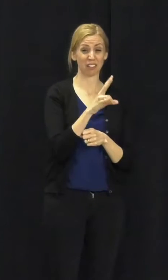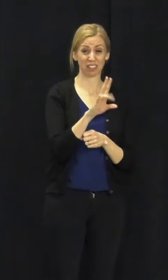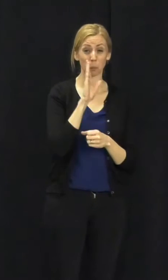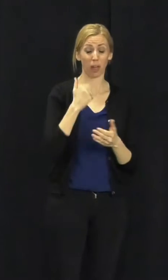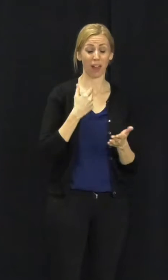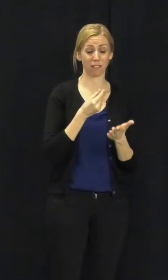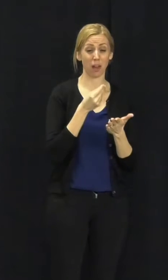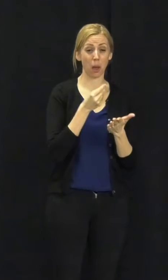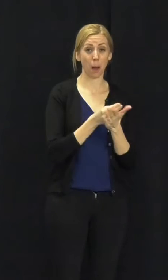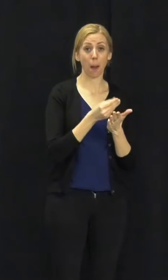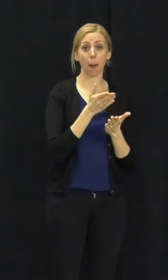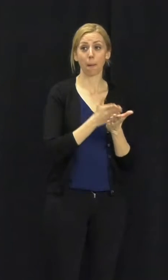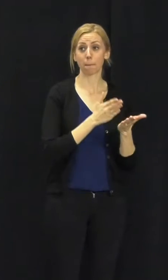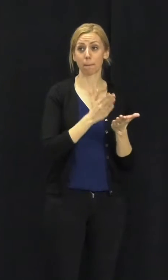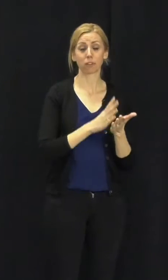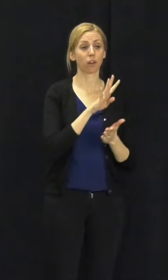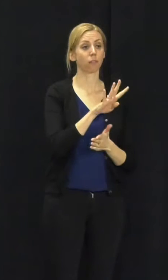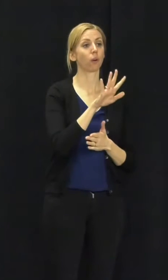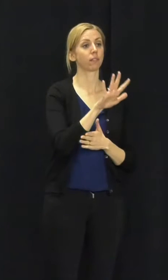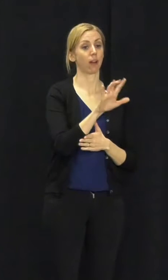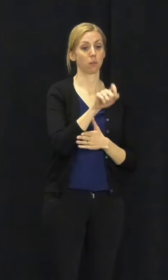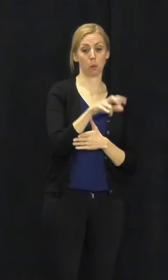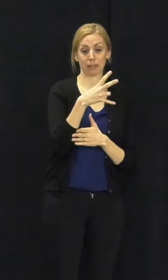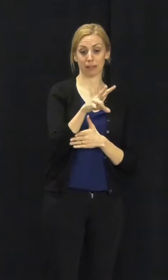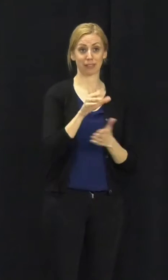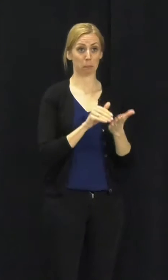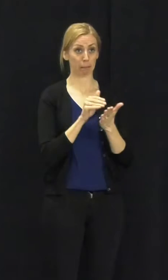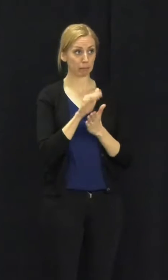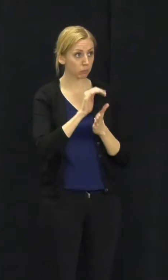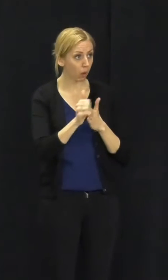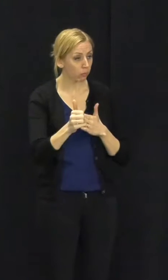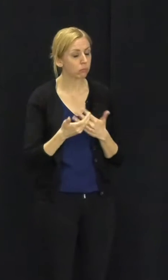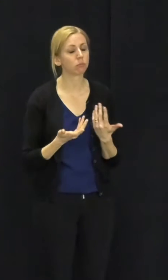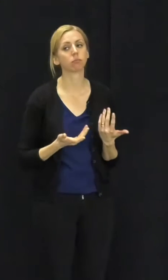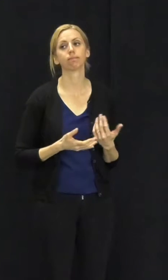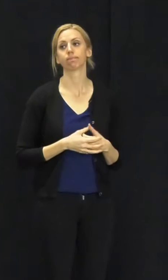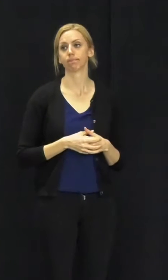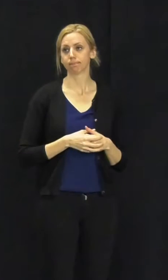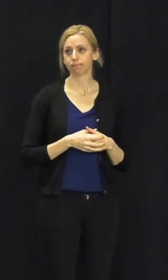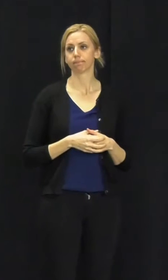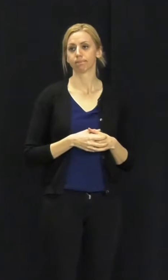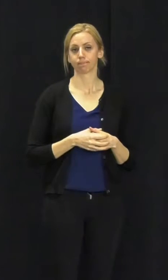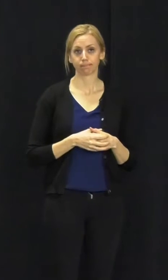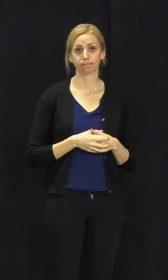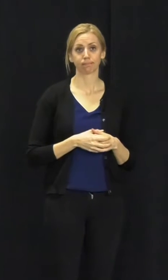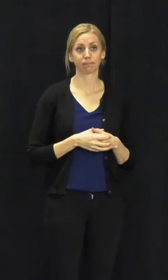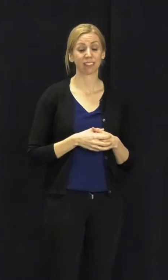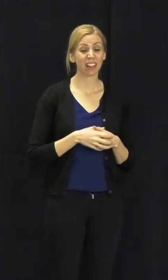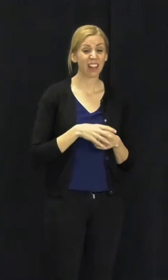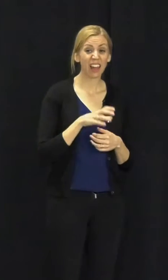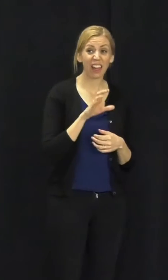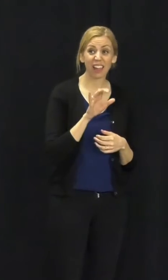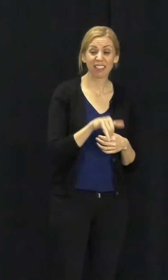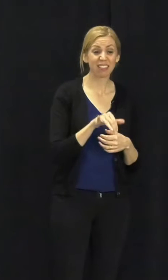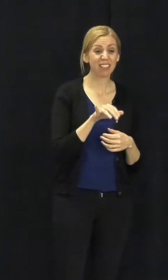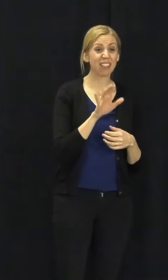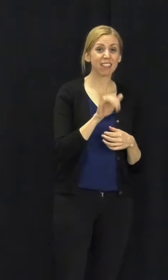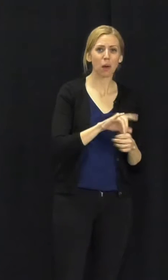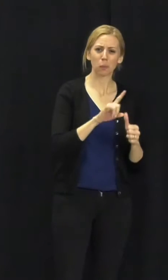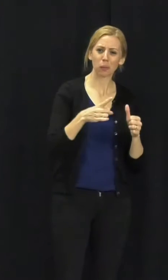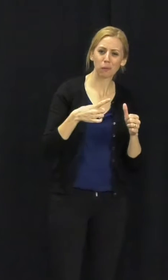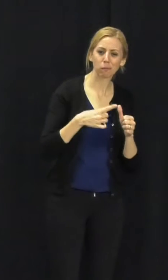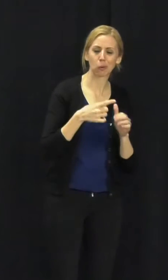D-A-N-T. We formed when we recognized that without our group, an advocacy and watchdog group, disability